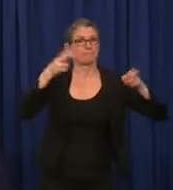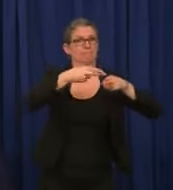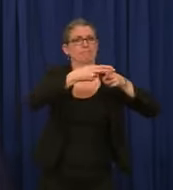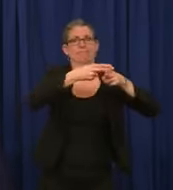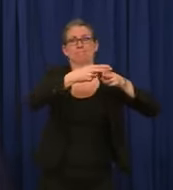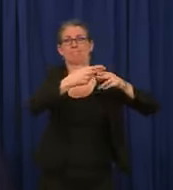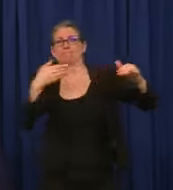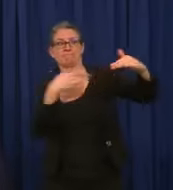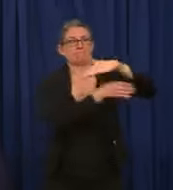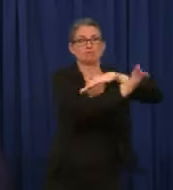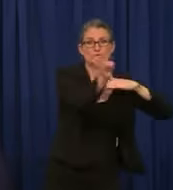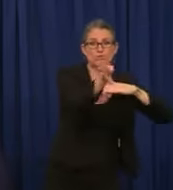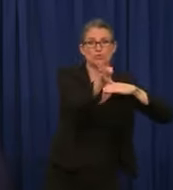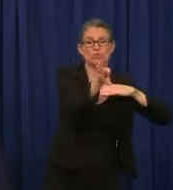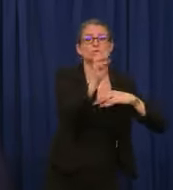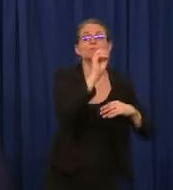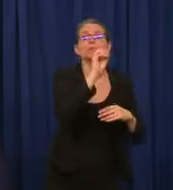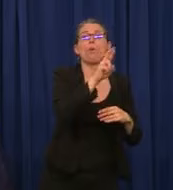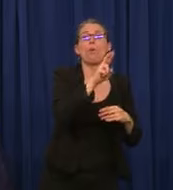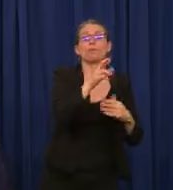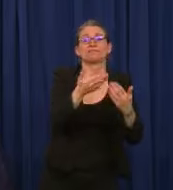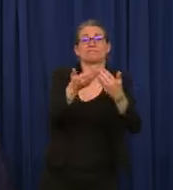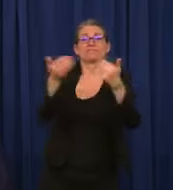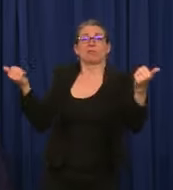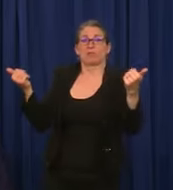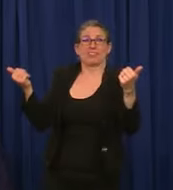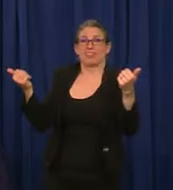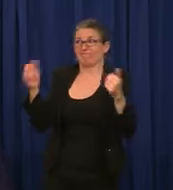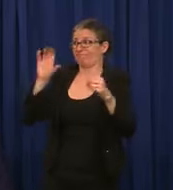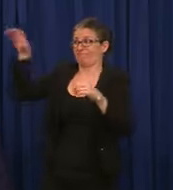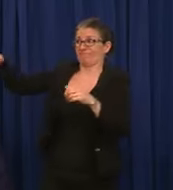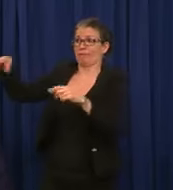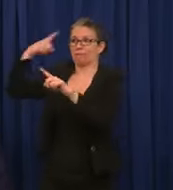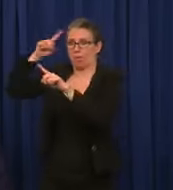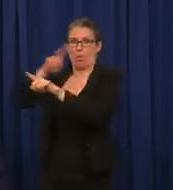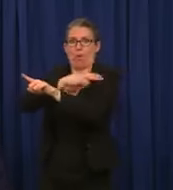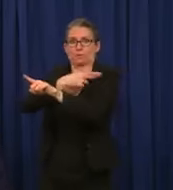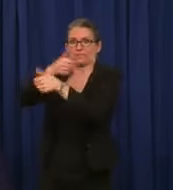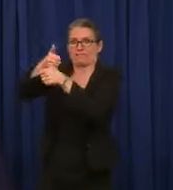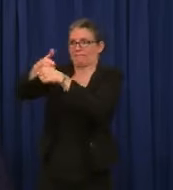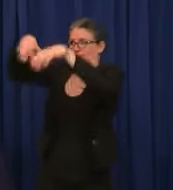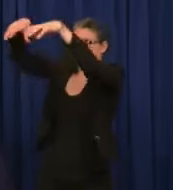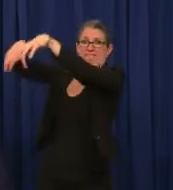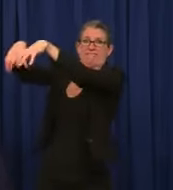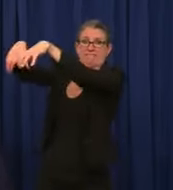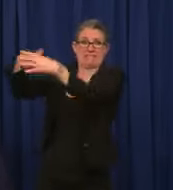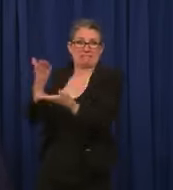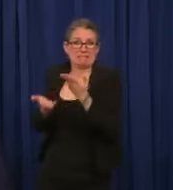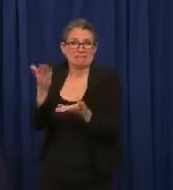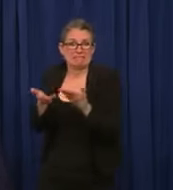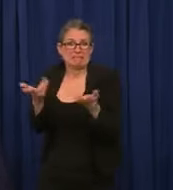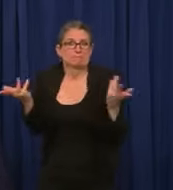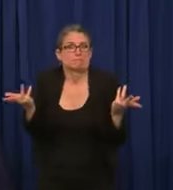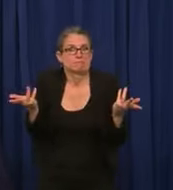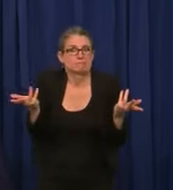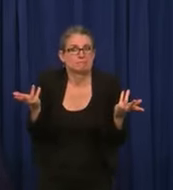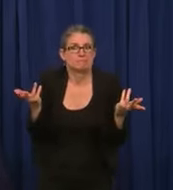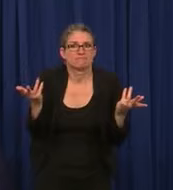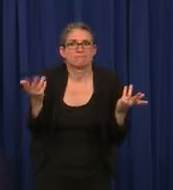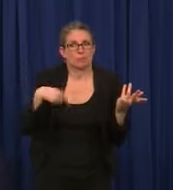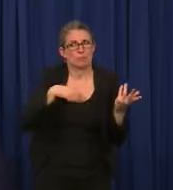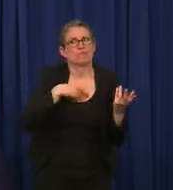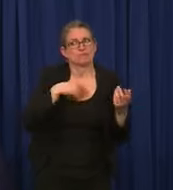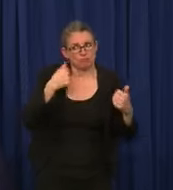triage sites very soon. But we're also thinking about situations in which we would need to erect what amounts to a field